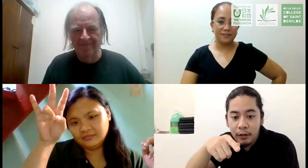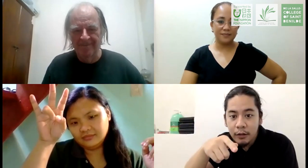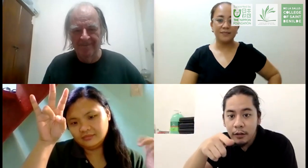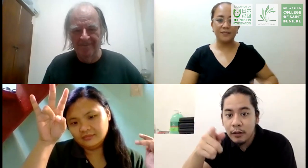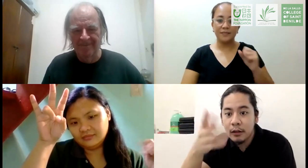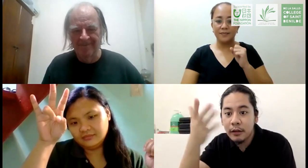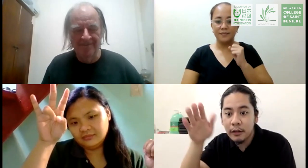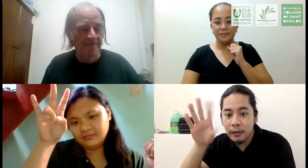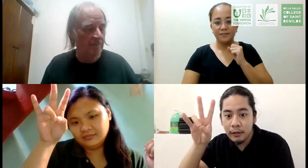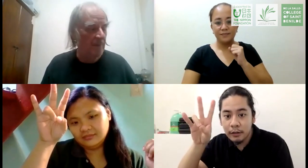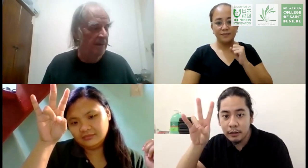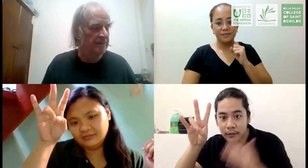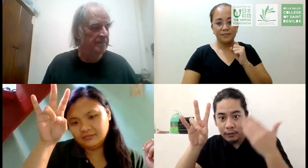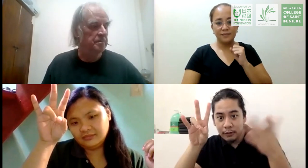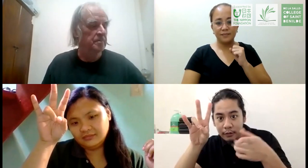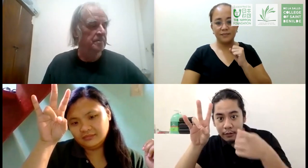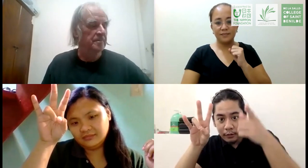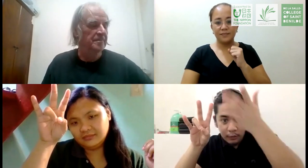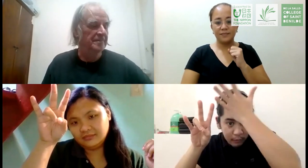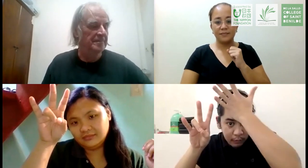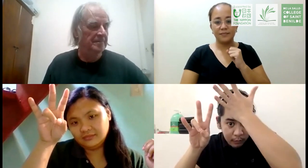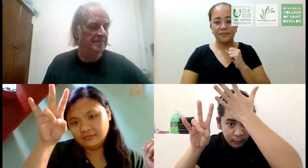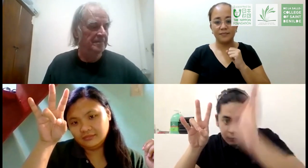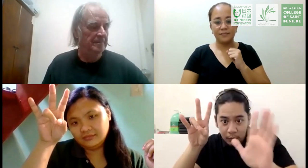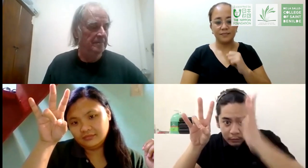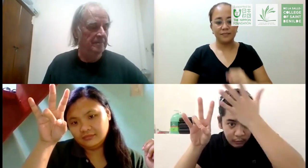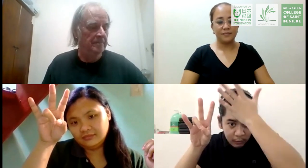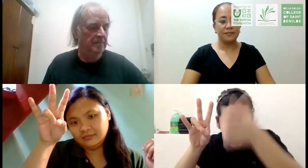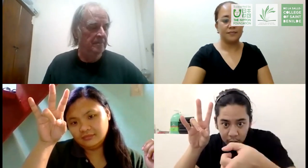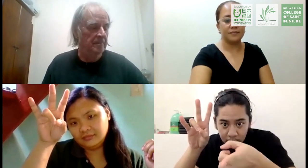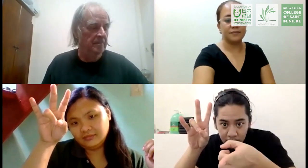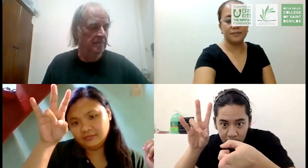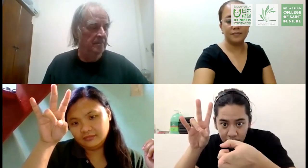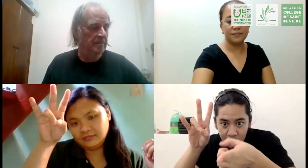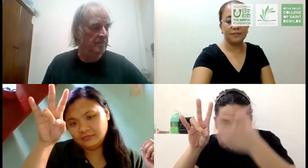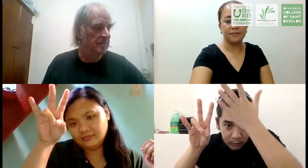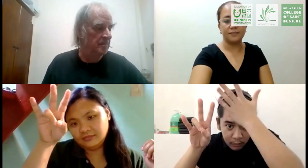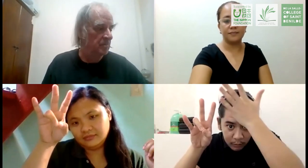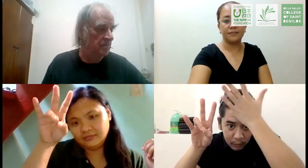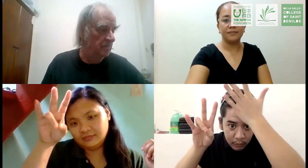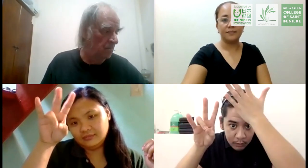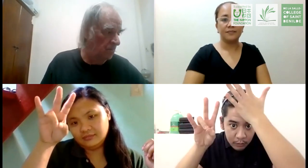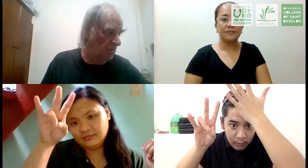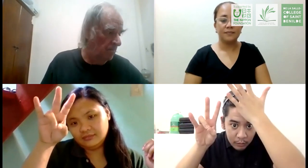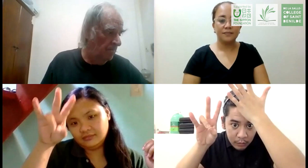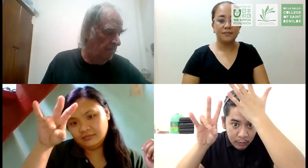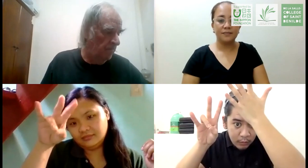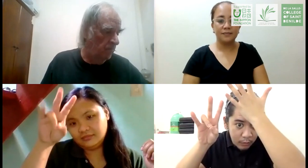Friends. 1, 2, 3. These are 7 guys. 7. Thebes, are you